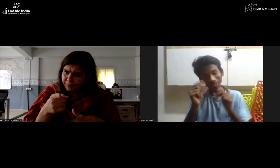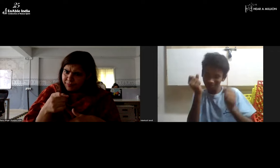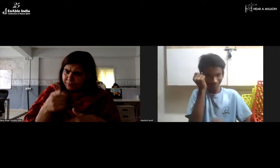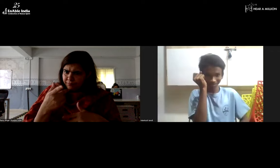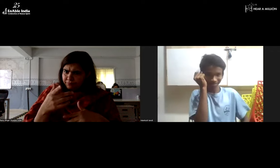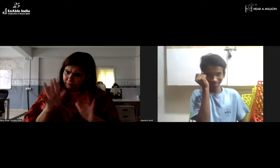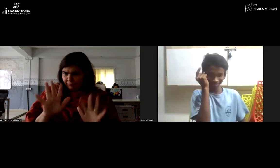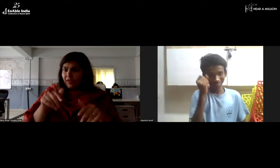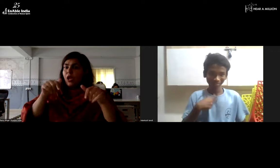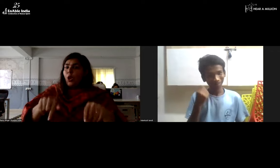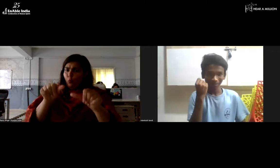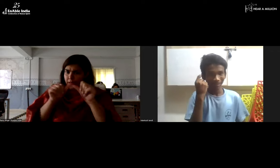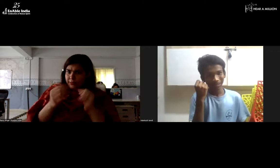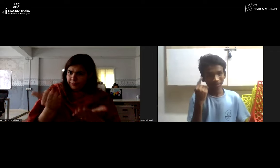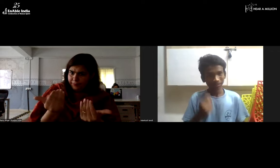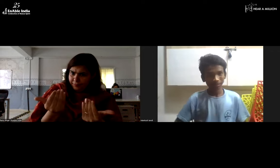So,